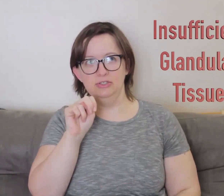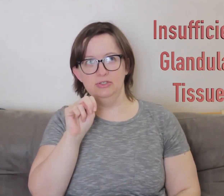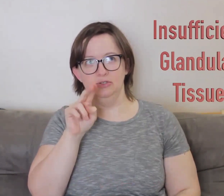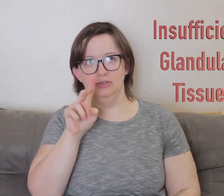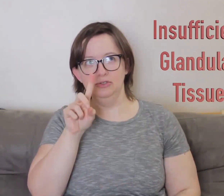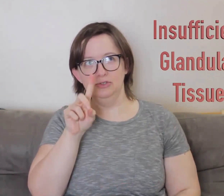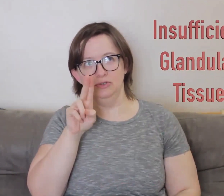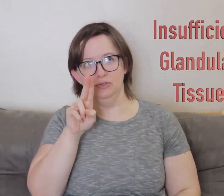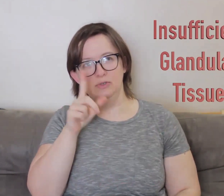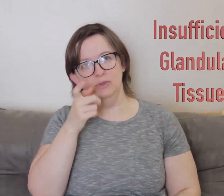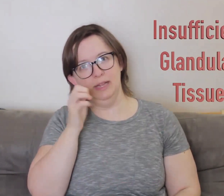Um,